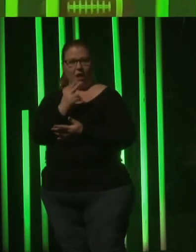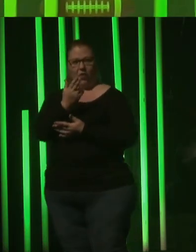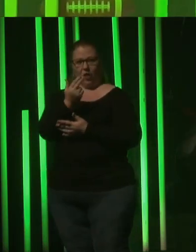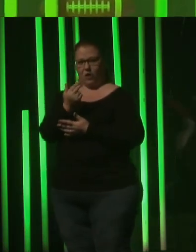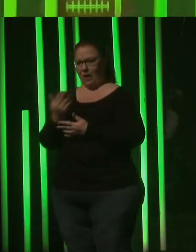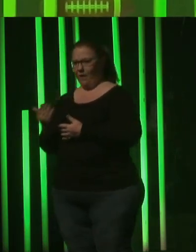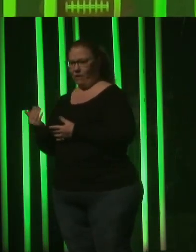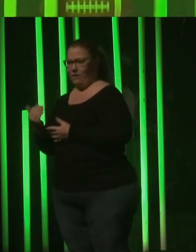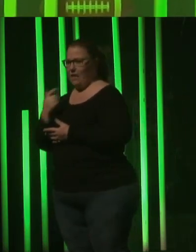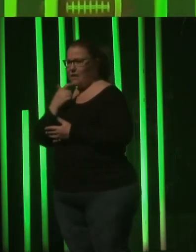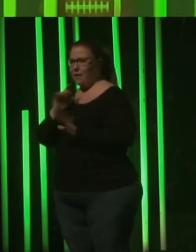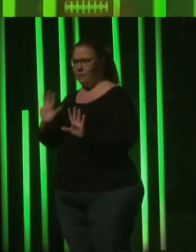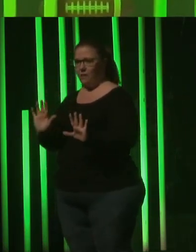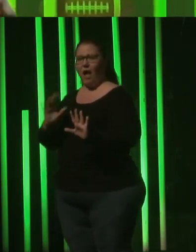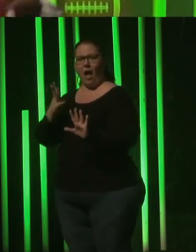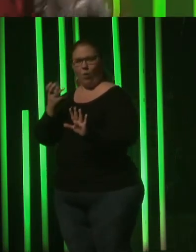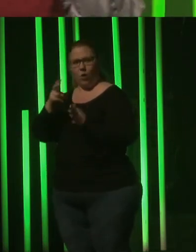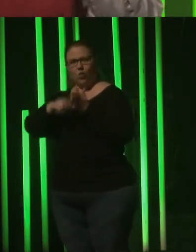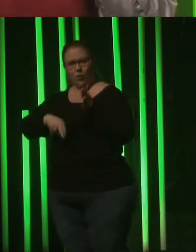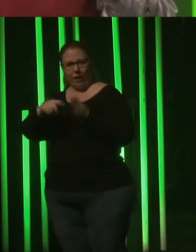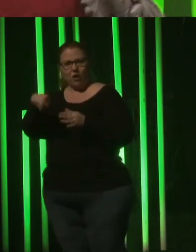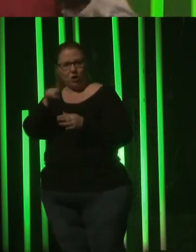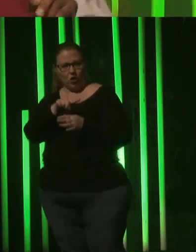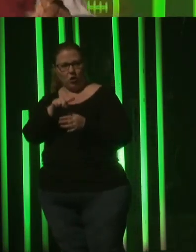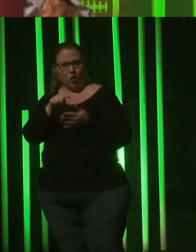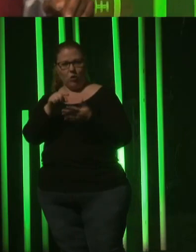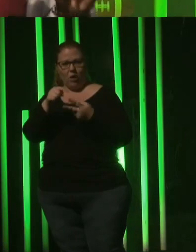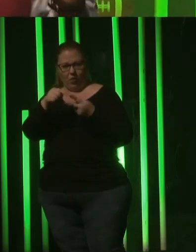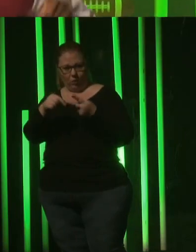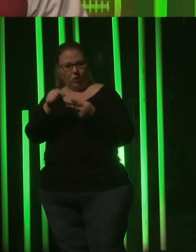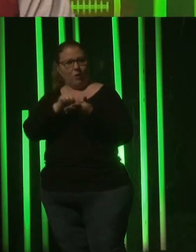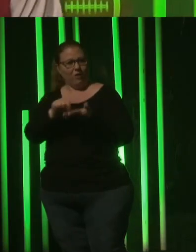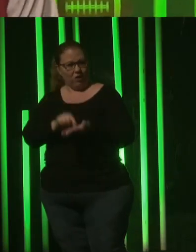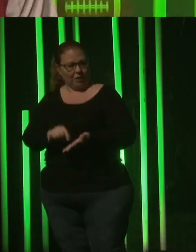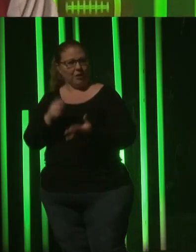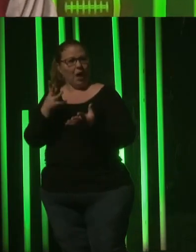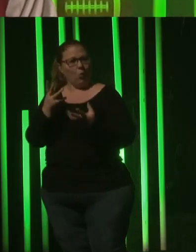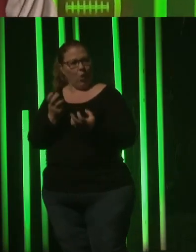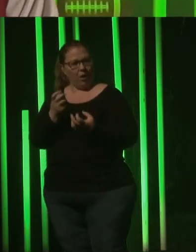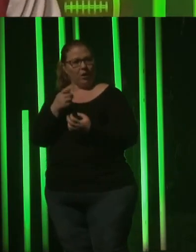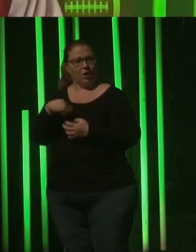and I said, I want to read to you real quick those two verses. And I want you to